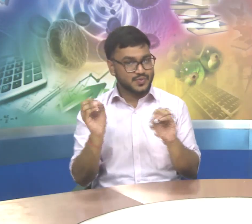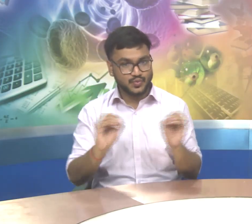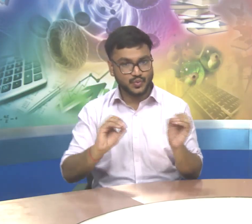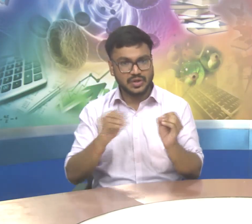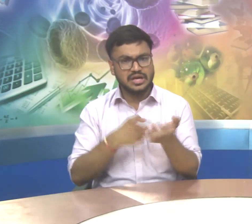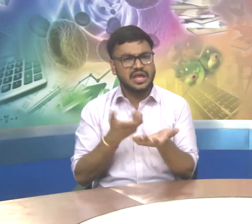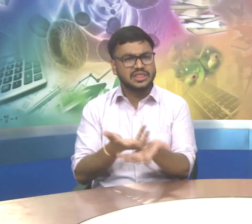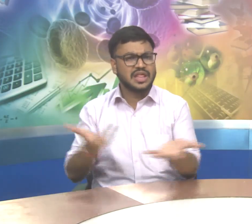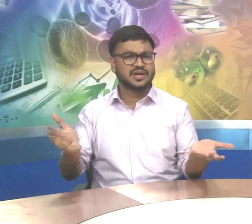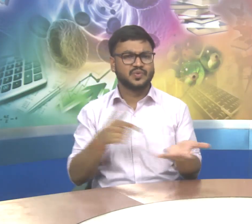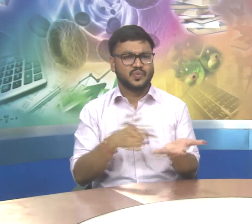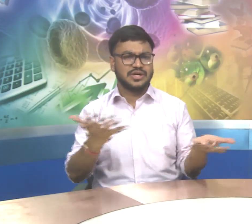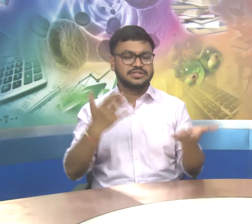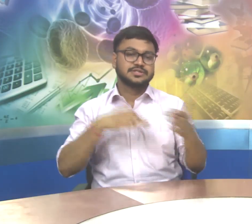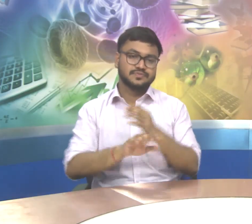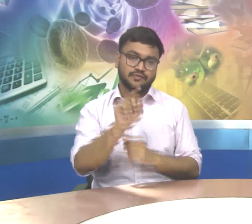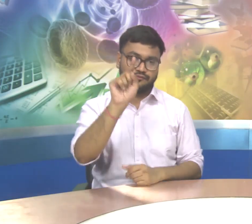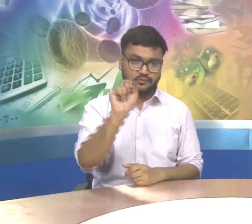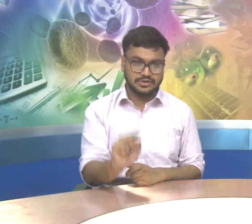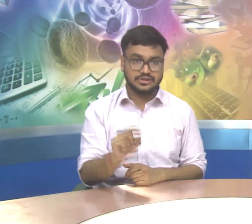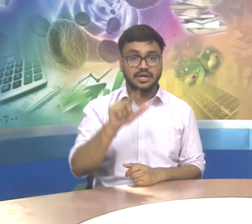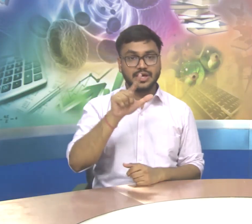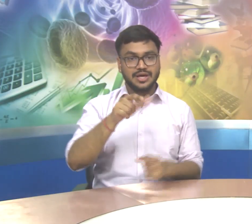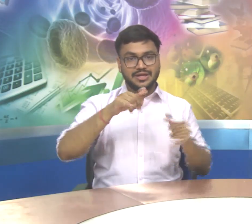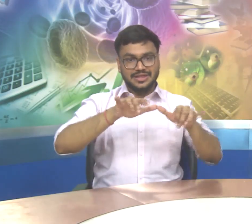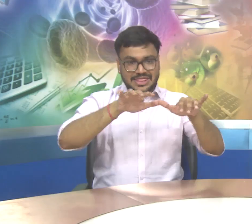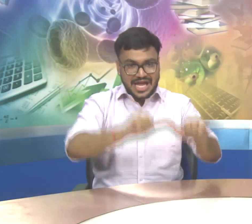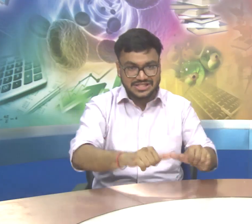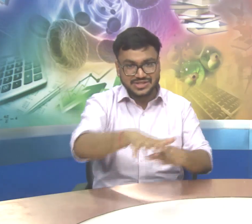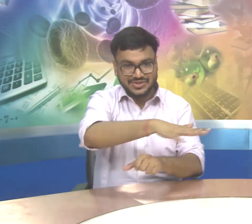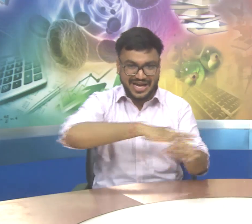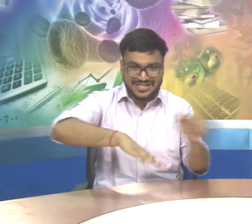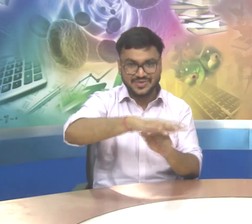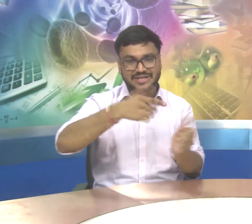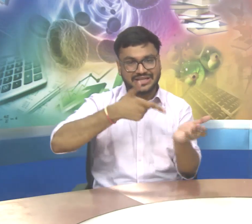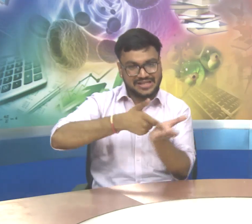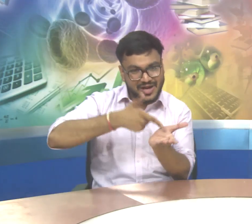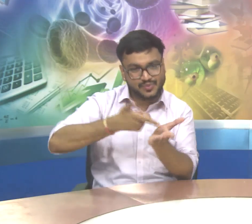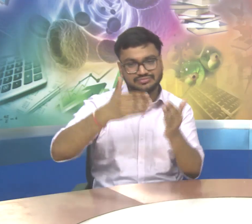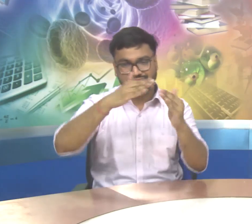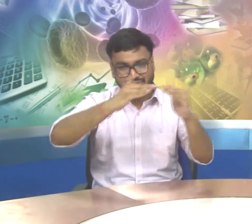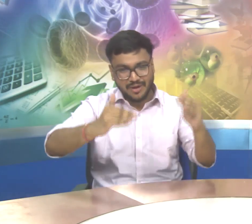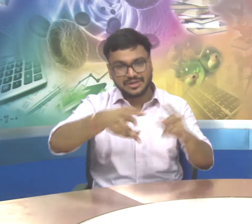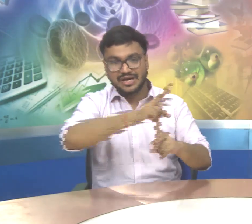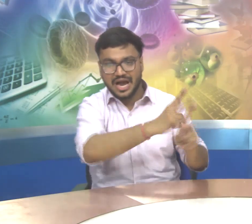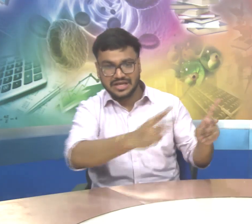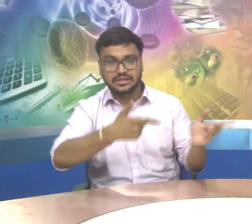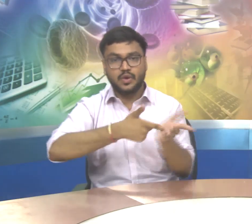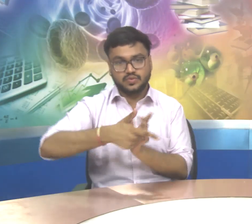our needs. And second, we also learn about abiotic resources, which are non-living things